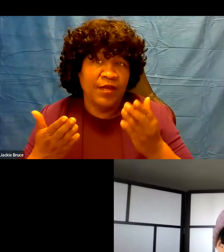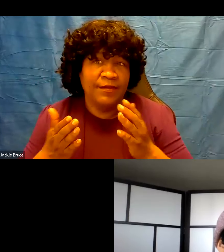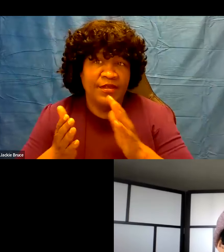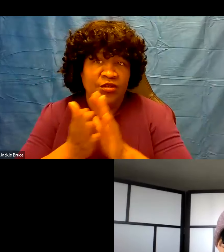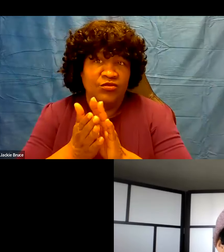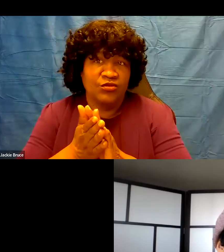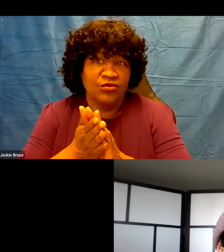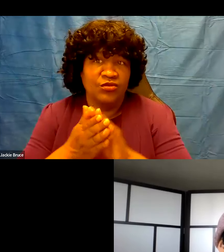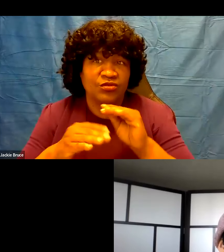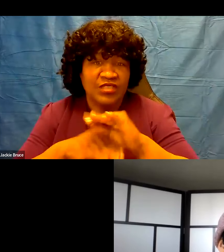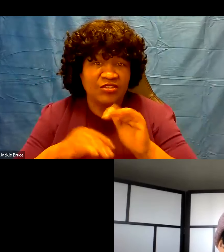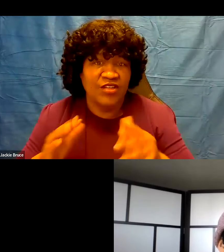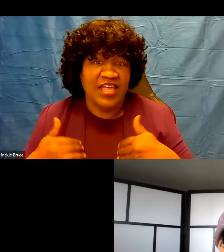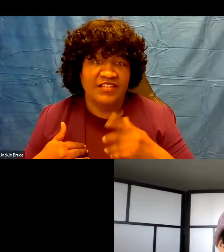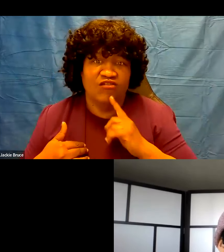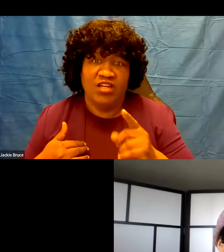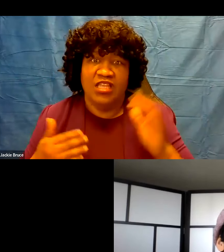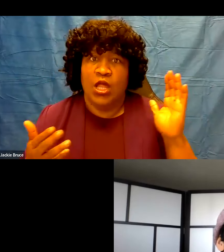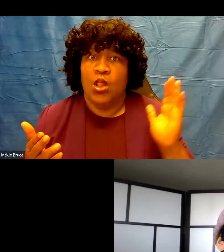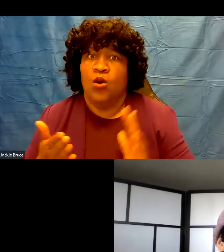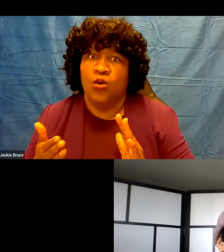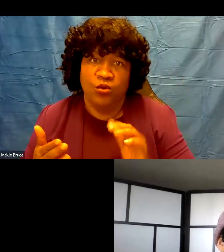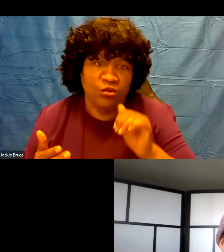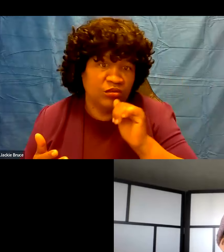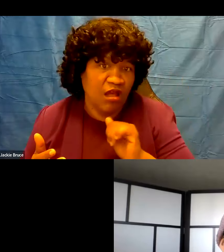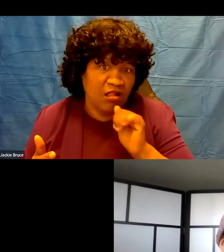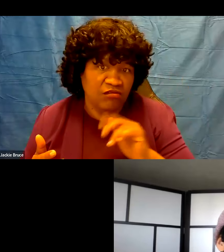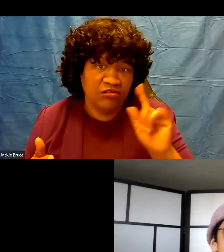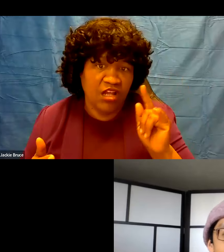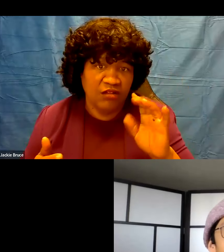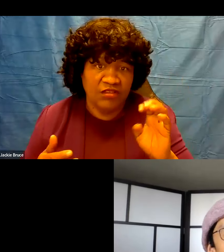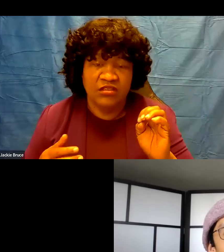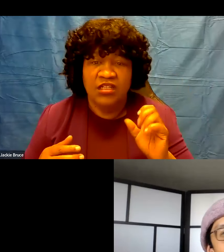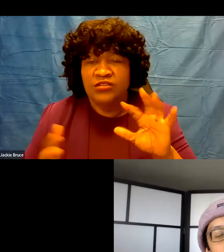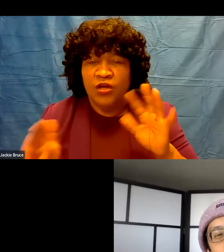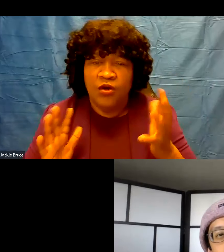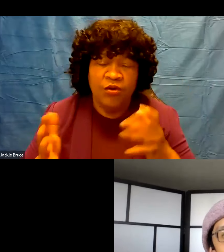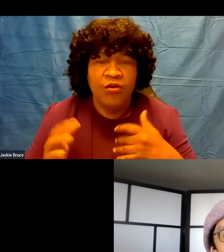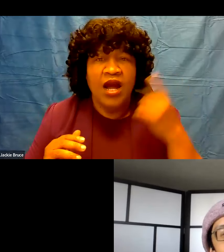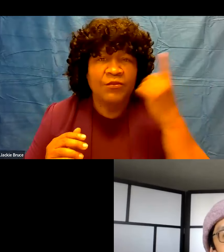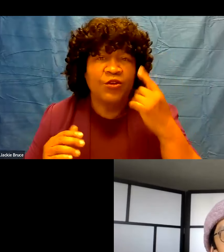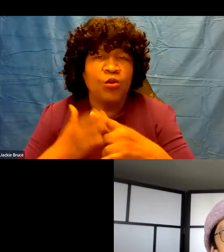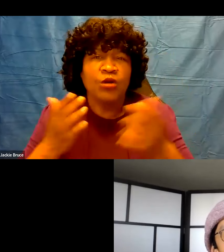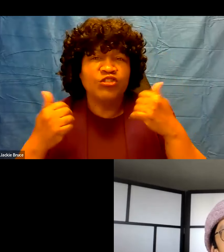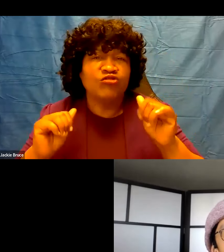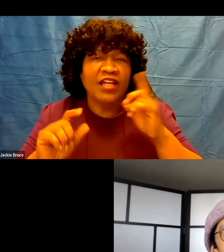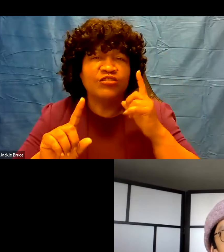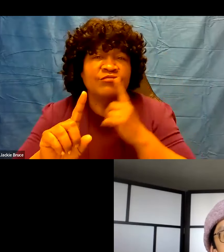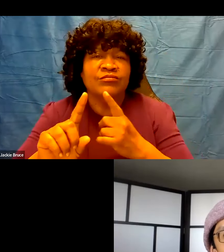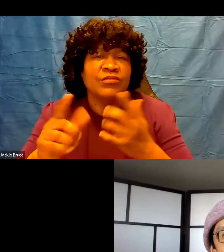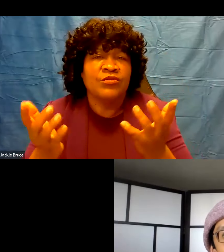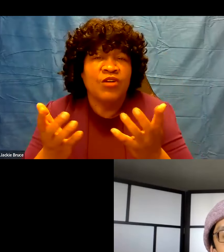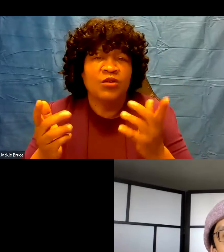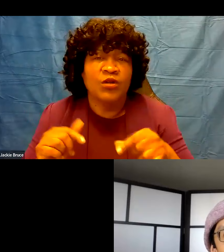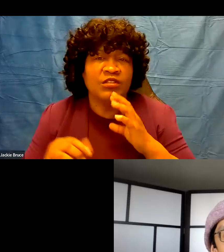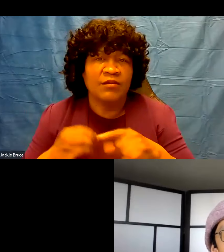like school councils had a really low tolerance for that. And so they're calling it. So I'm wondering what are we trying to get to when it